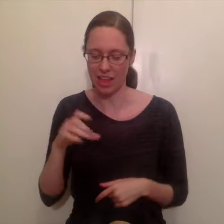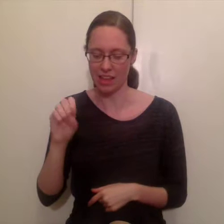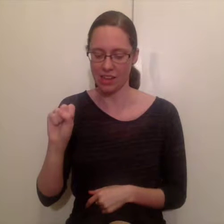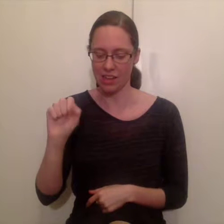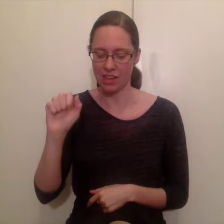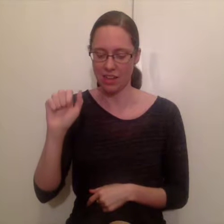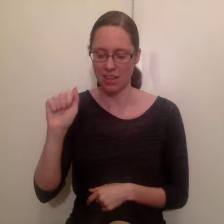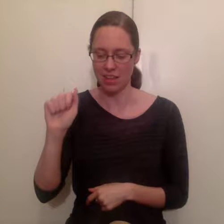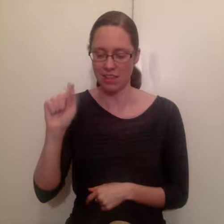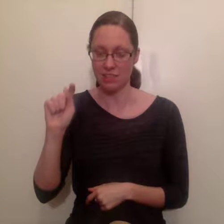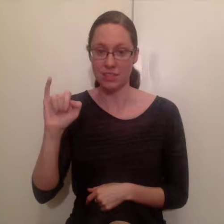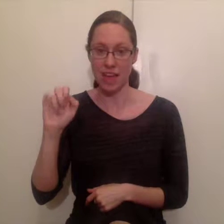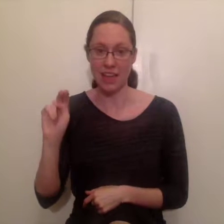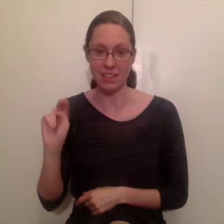like satin.